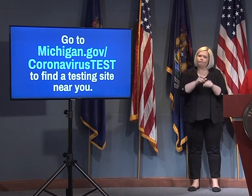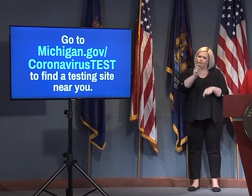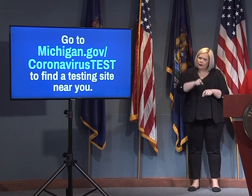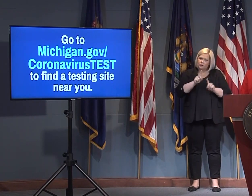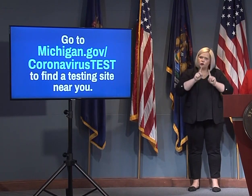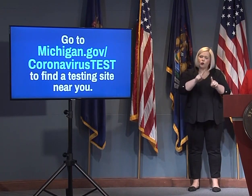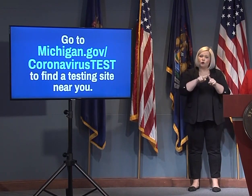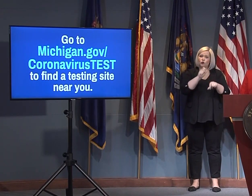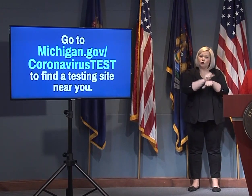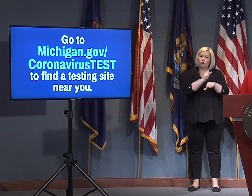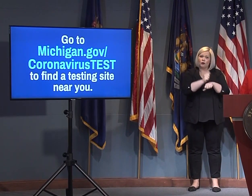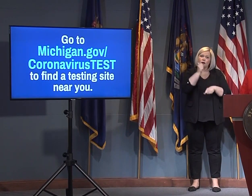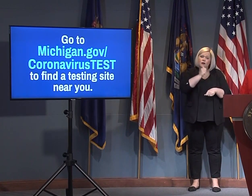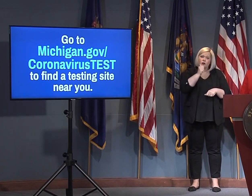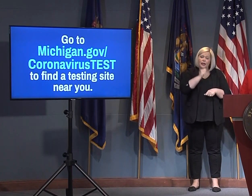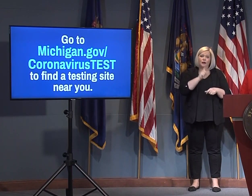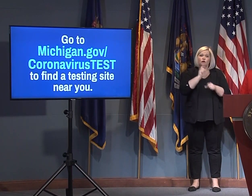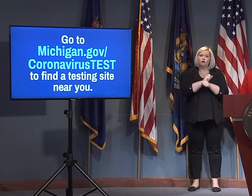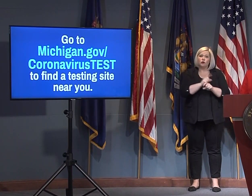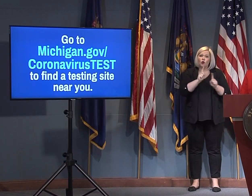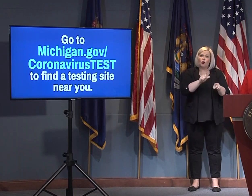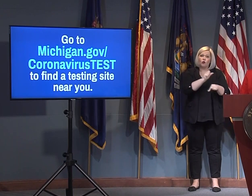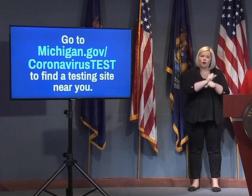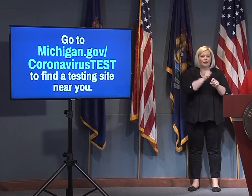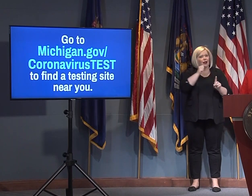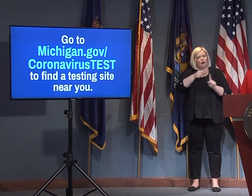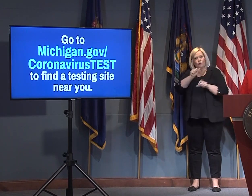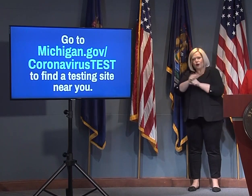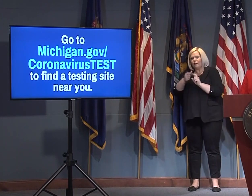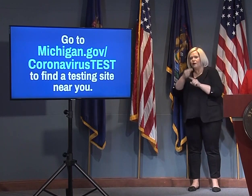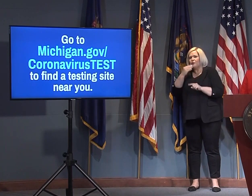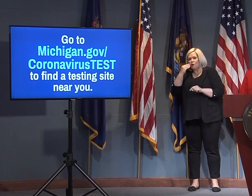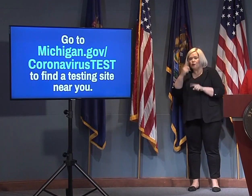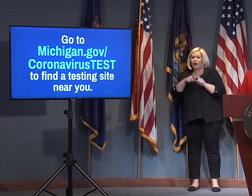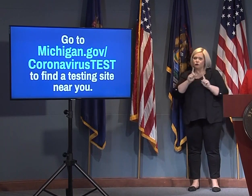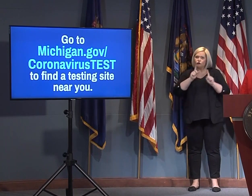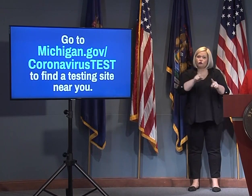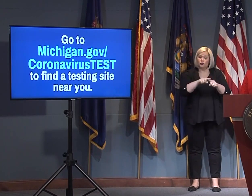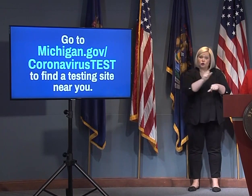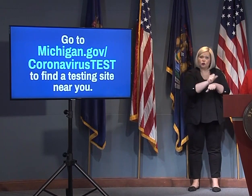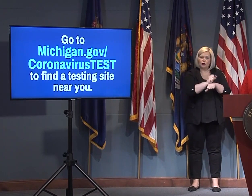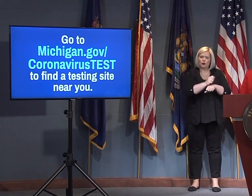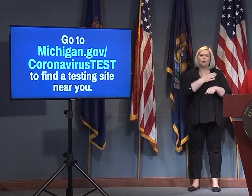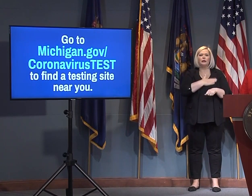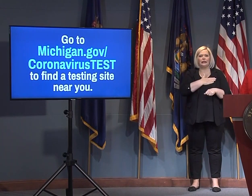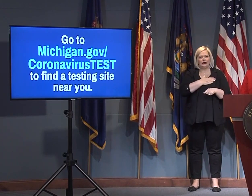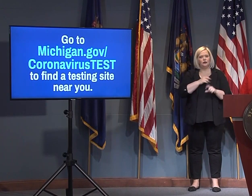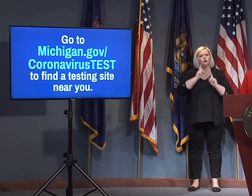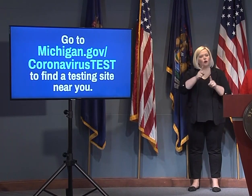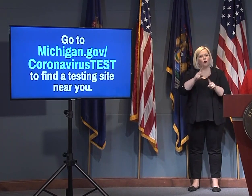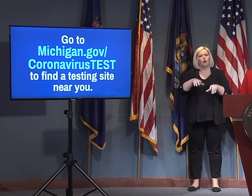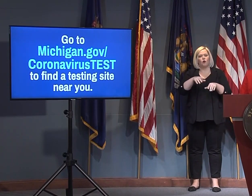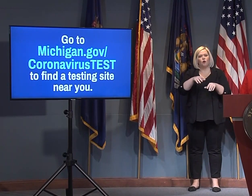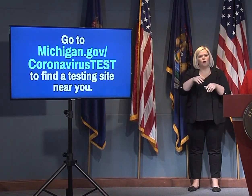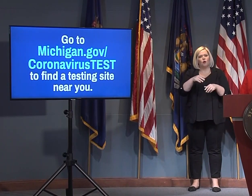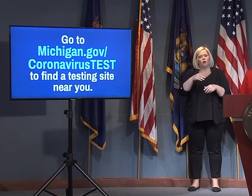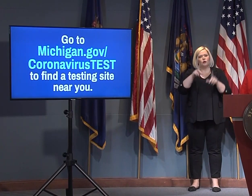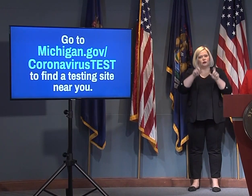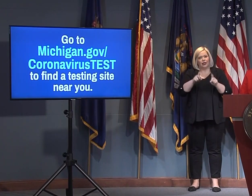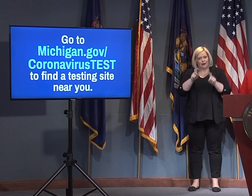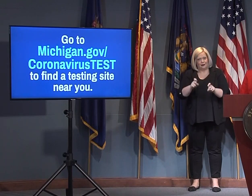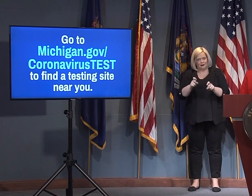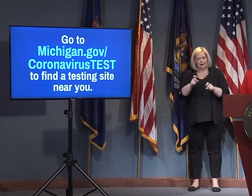in person, whether you have symptoms or not, please get tested. Call your healthcare provider or visit I know I